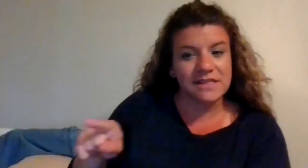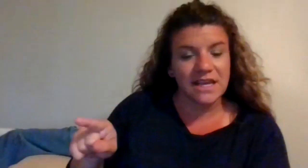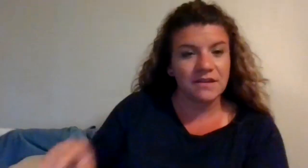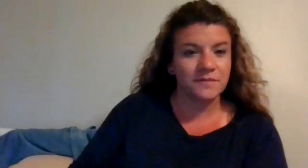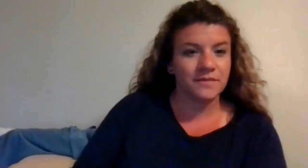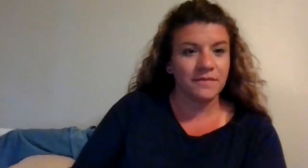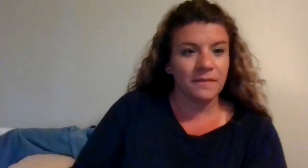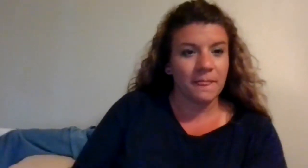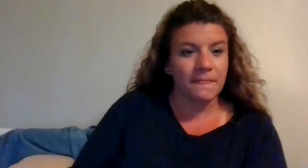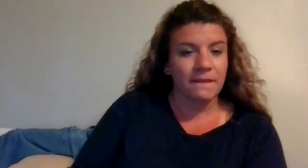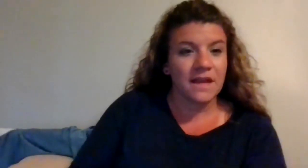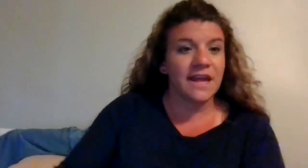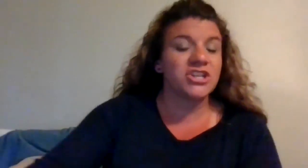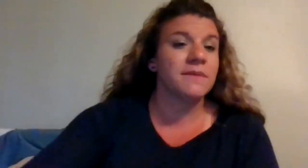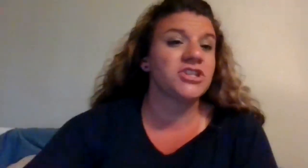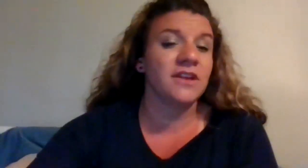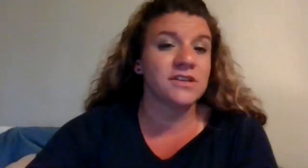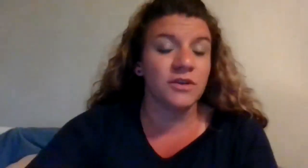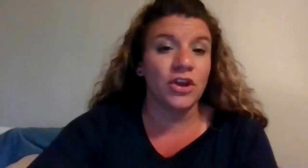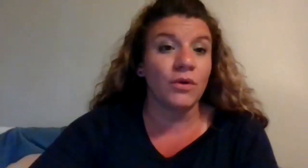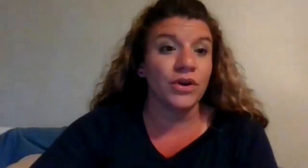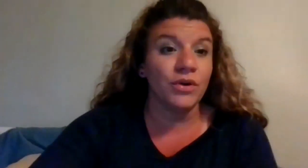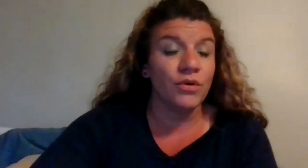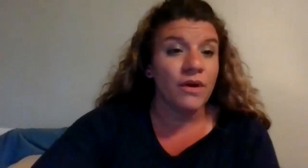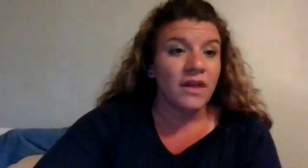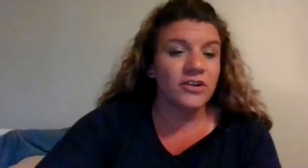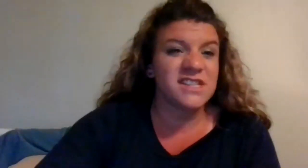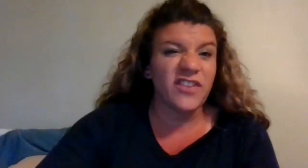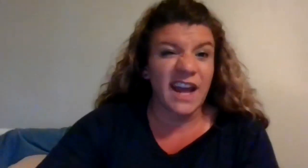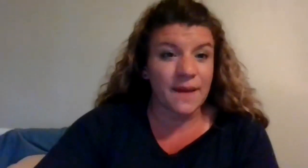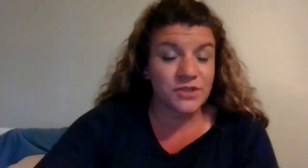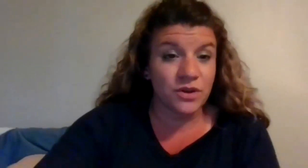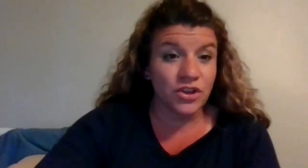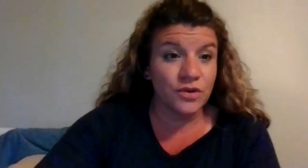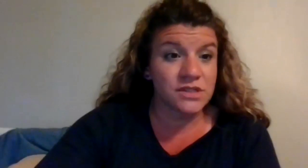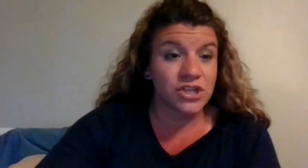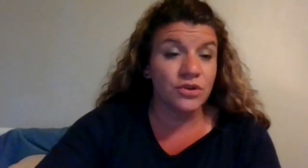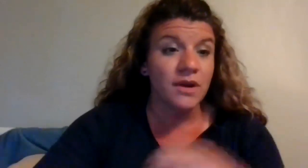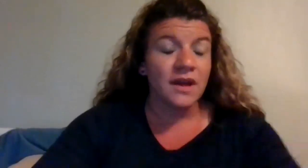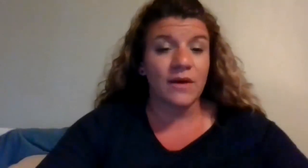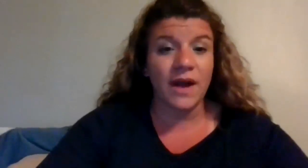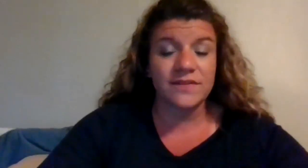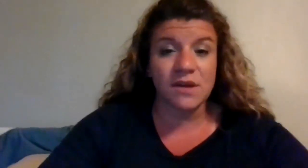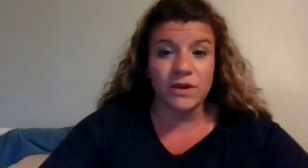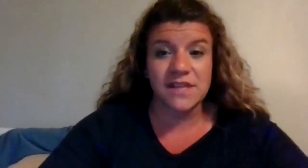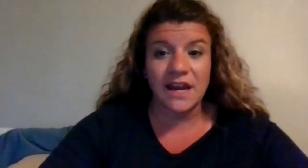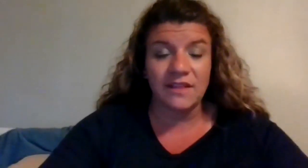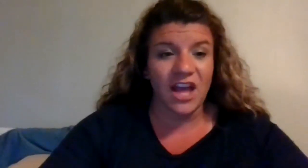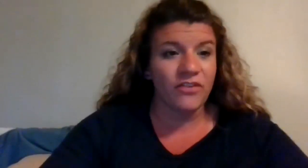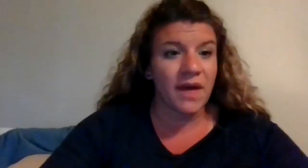and Z. And like Jen mentioned, you can go on Google. There's different apps you can use too that will have someone signing the alphabet, or